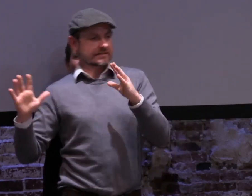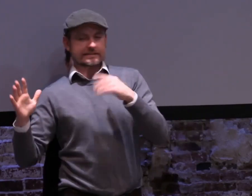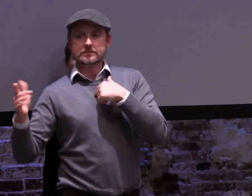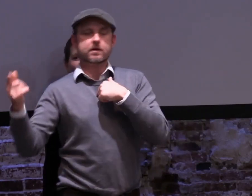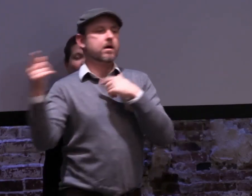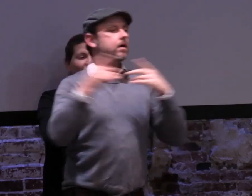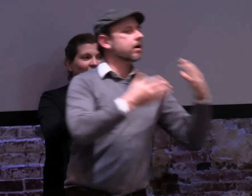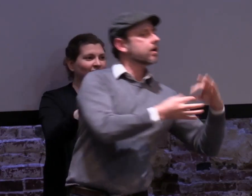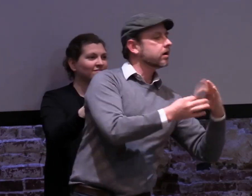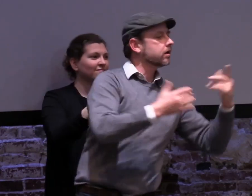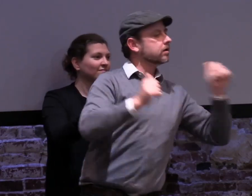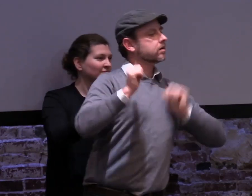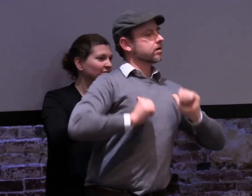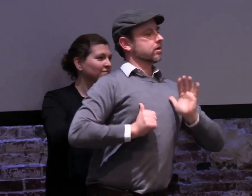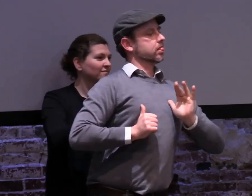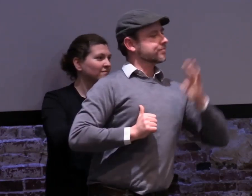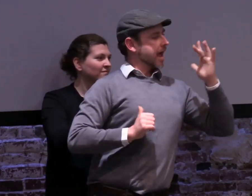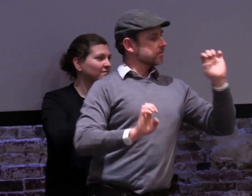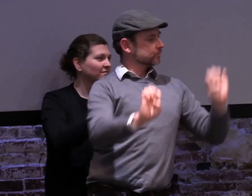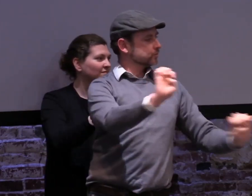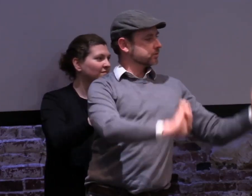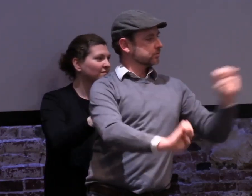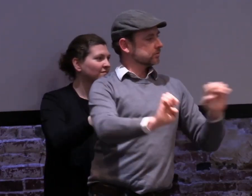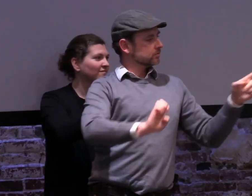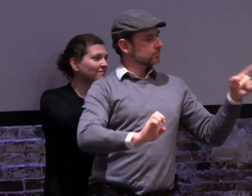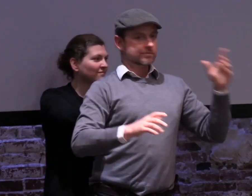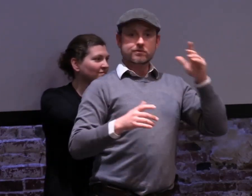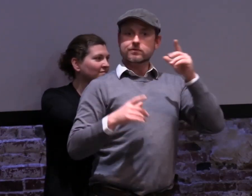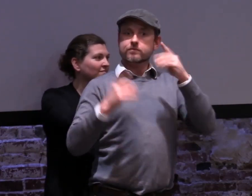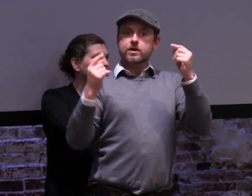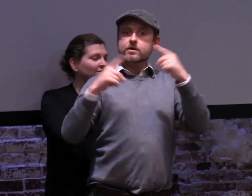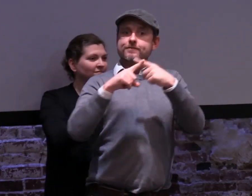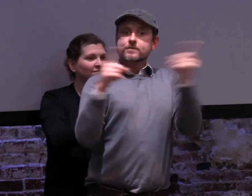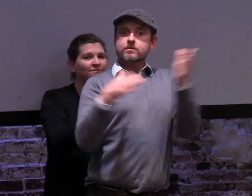We wanted people to understand our deaf space.